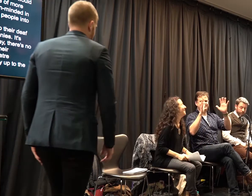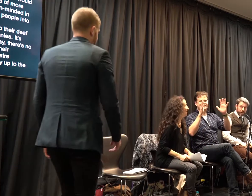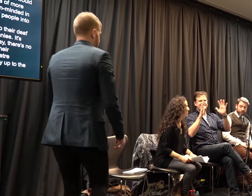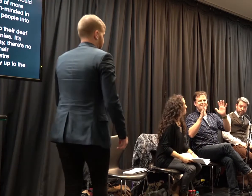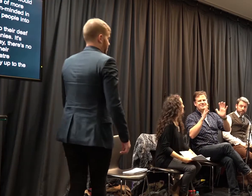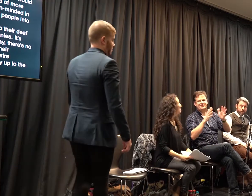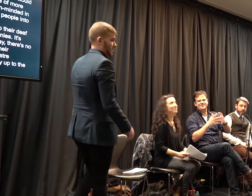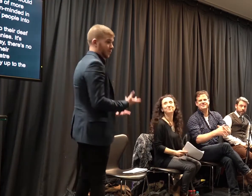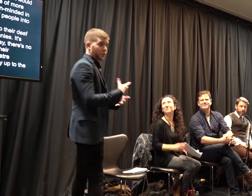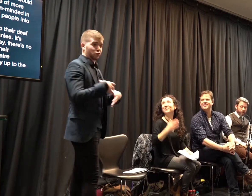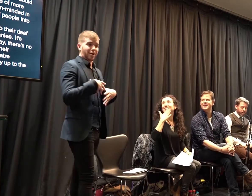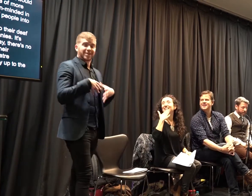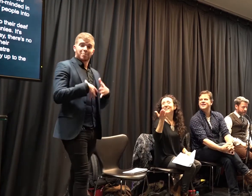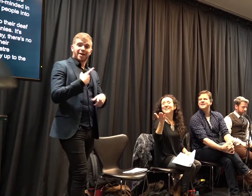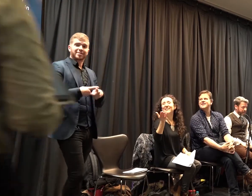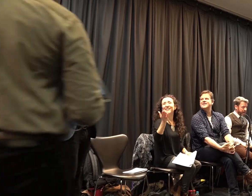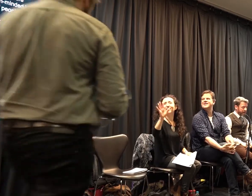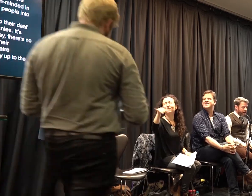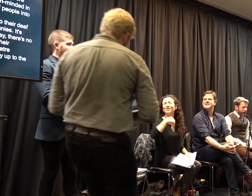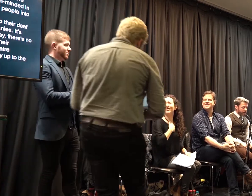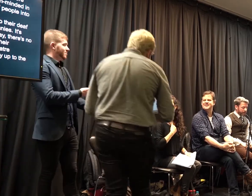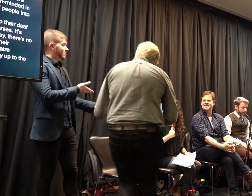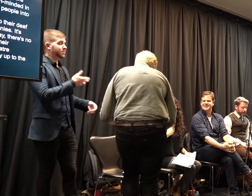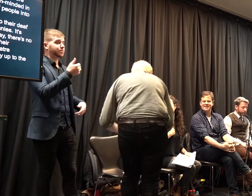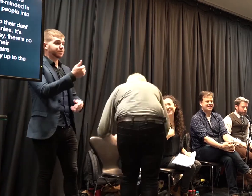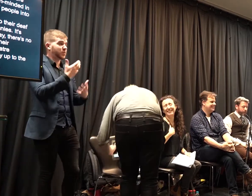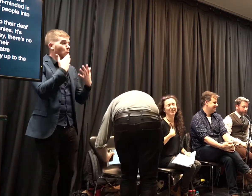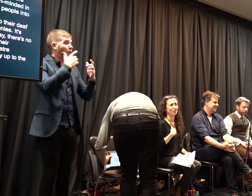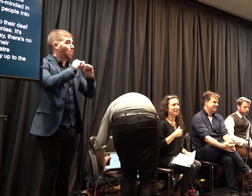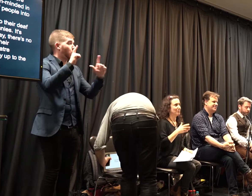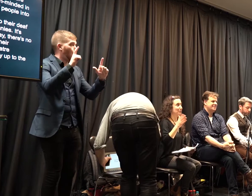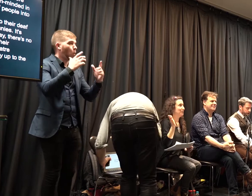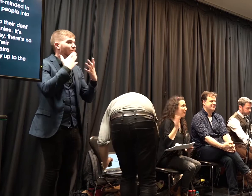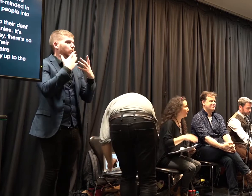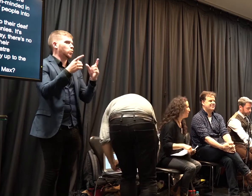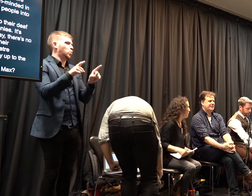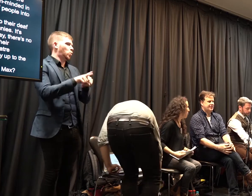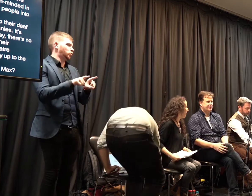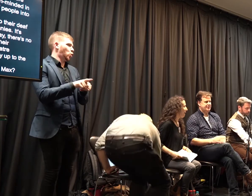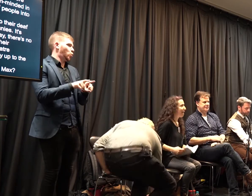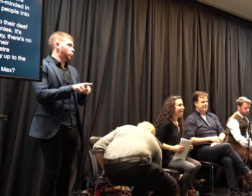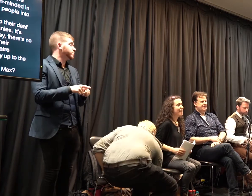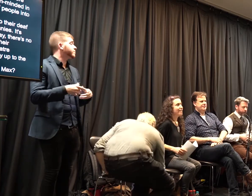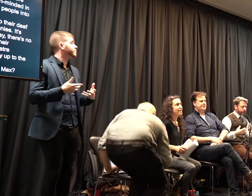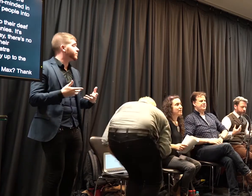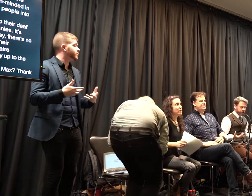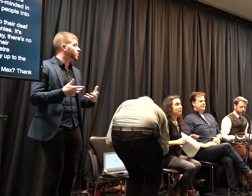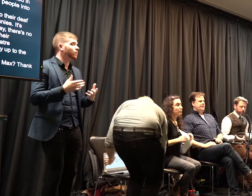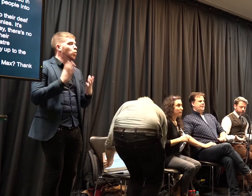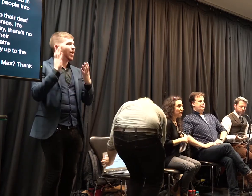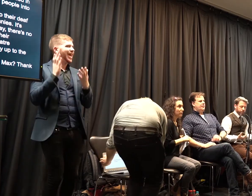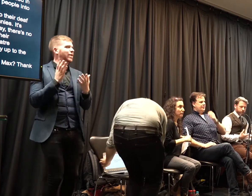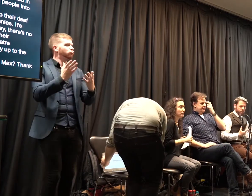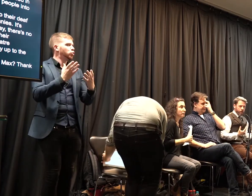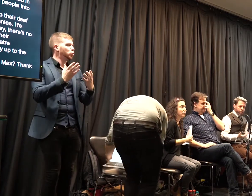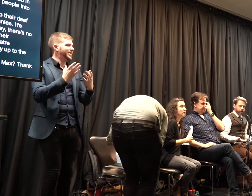And we're ready for Max? Max is happy. Thank you for that, Paula. Thank you also for sort of introducing the